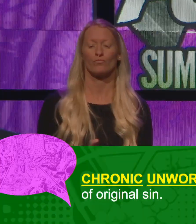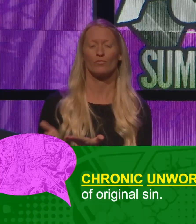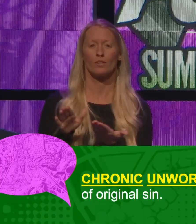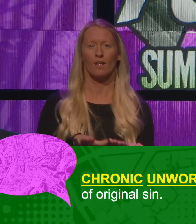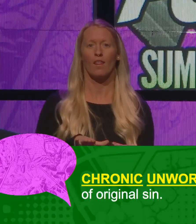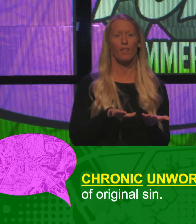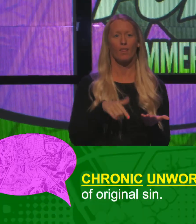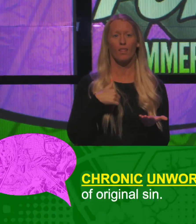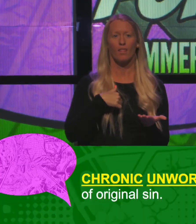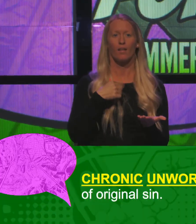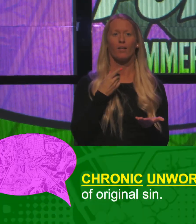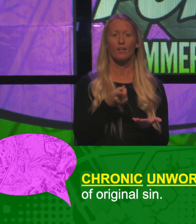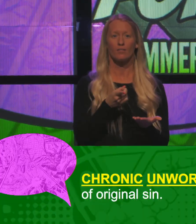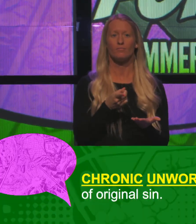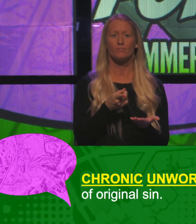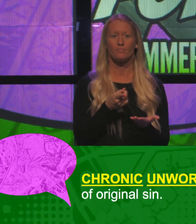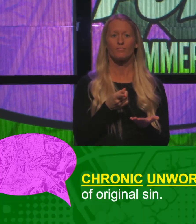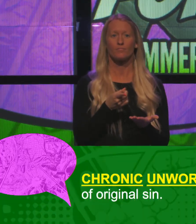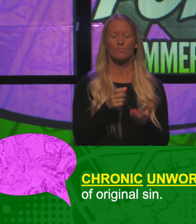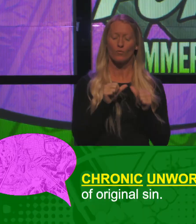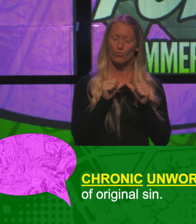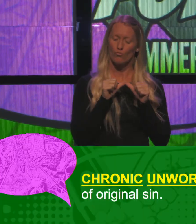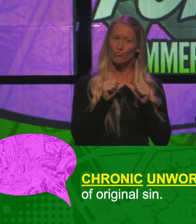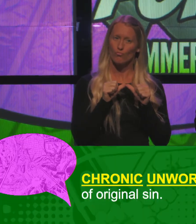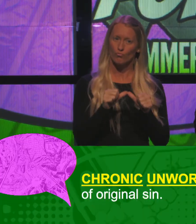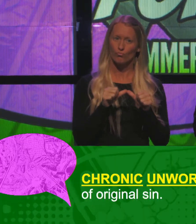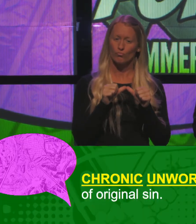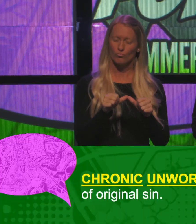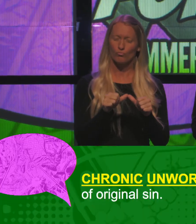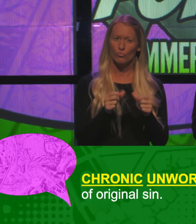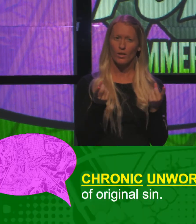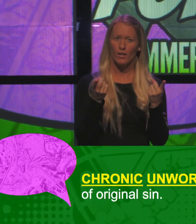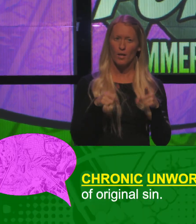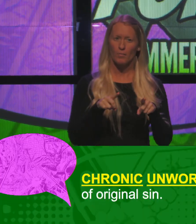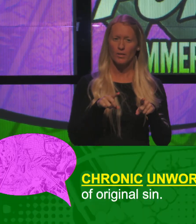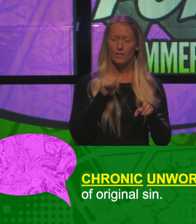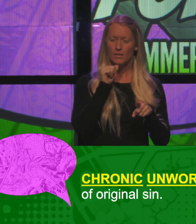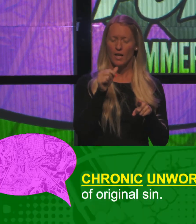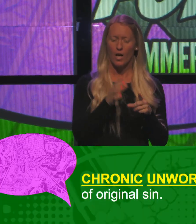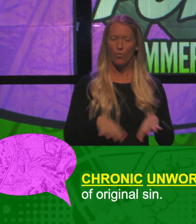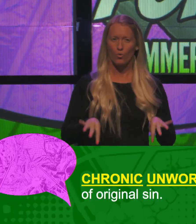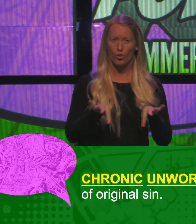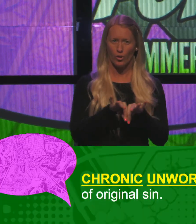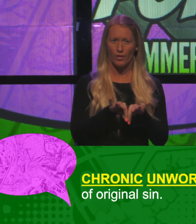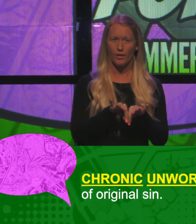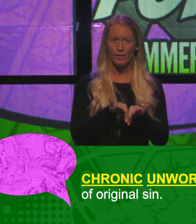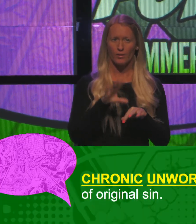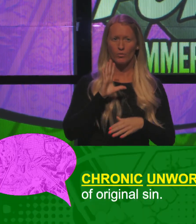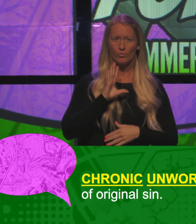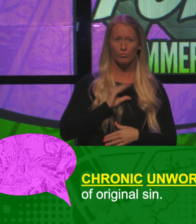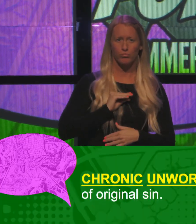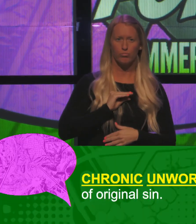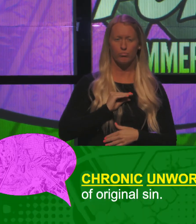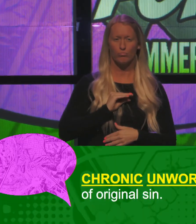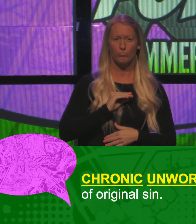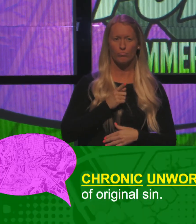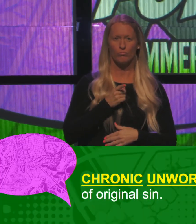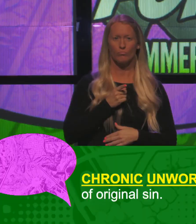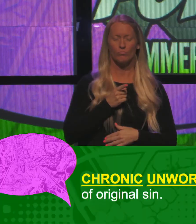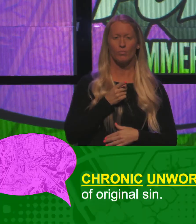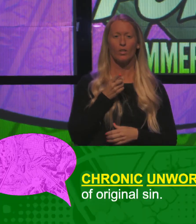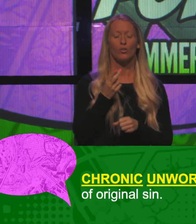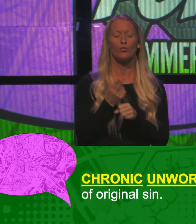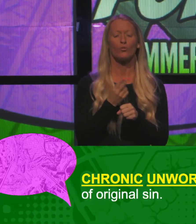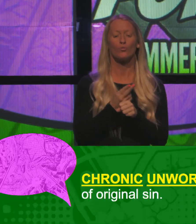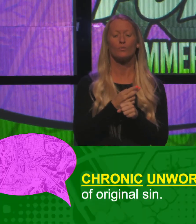it sums it up really well. Chronic unworthiness. I heard that used to kind of address the feeling